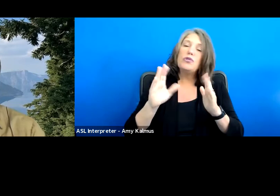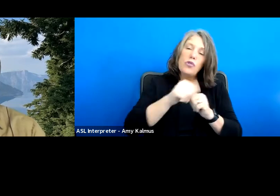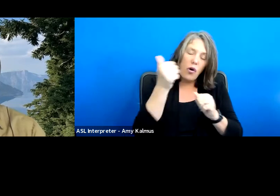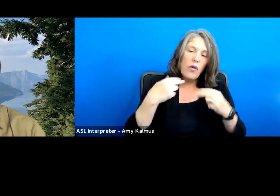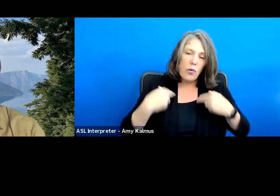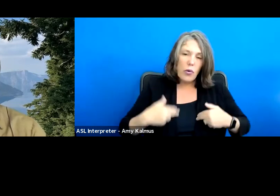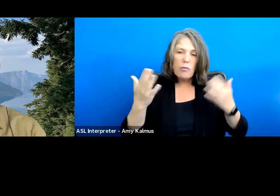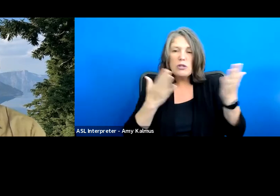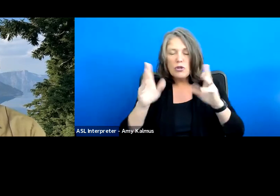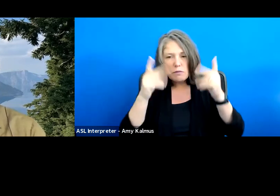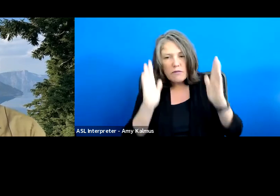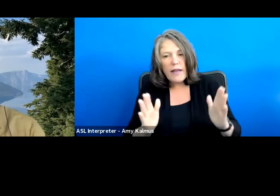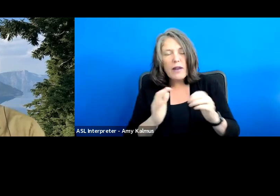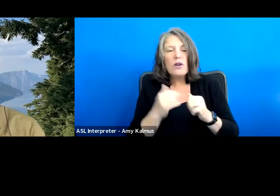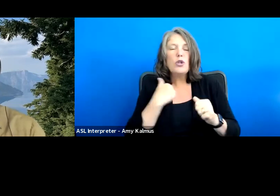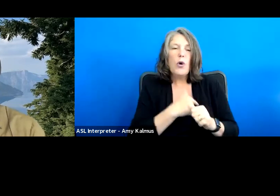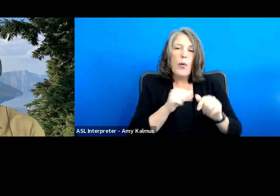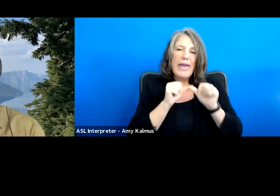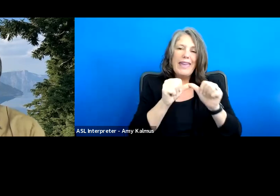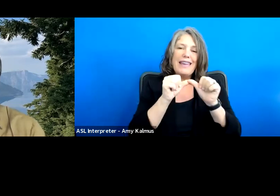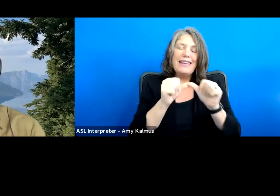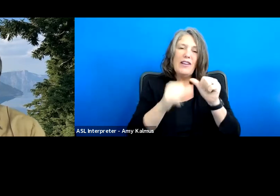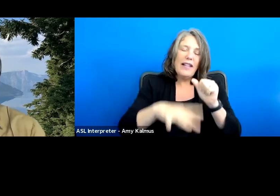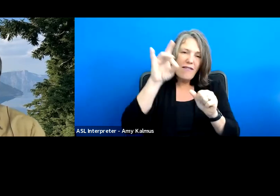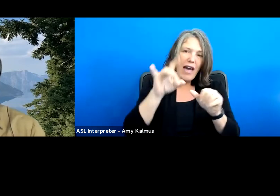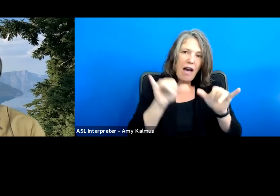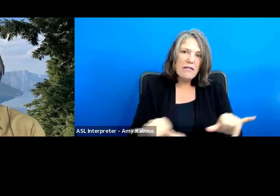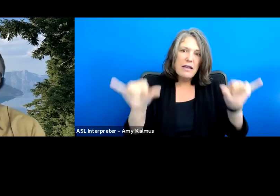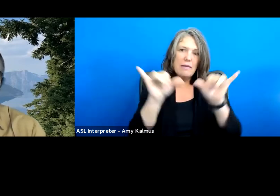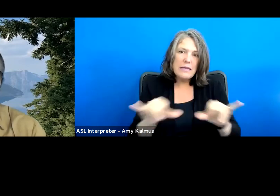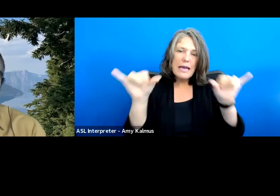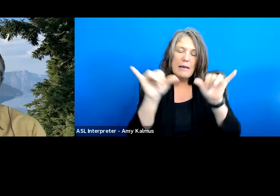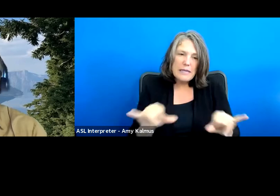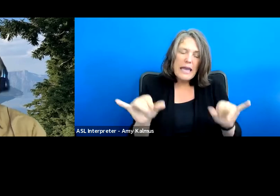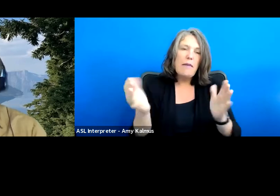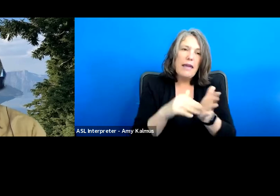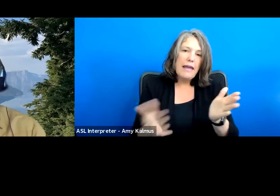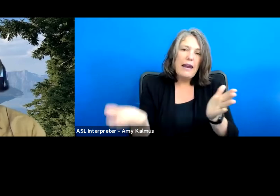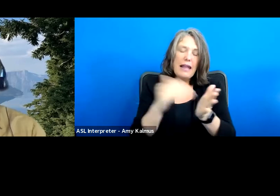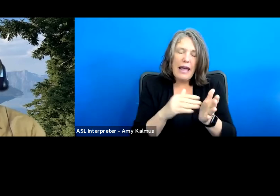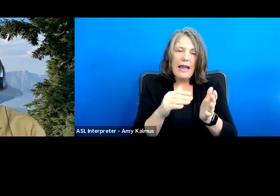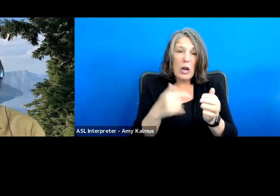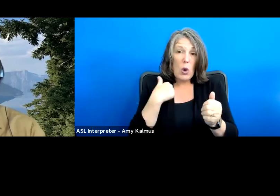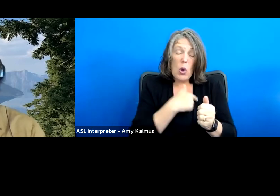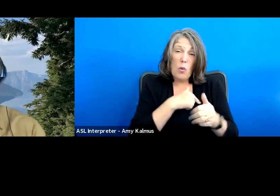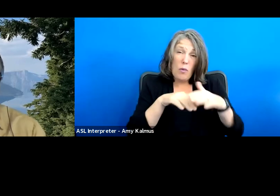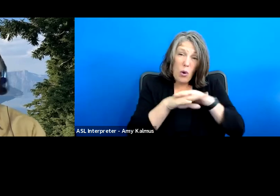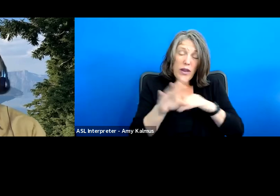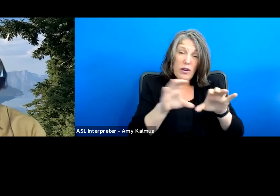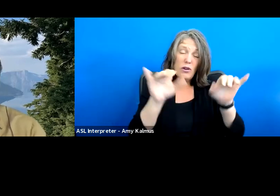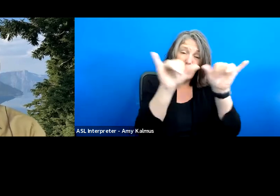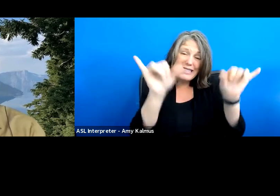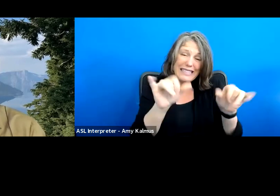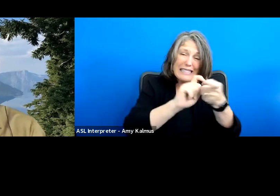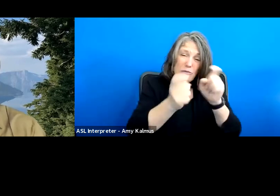human service providers, we continually found the same thing over and over. We were going in to do system change.